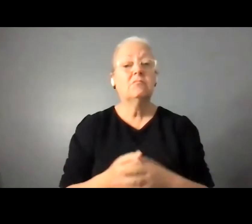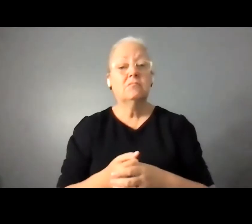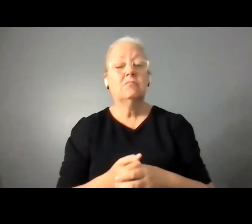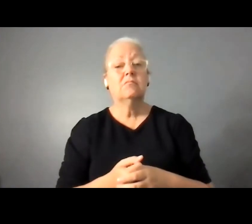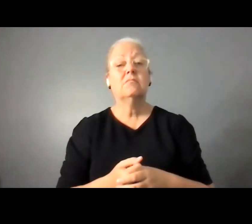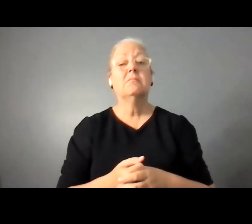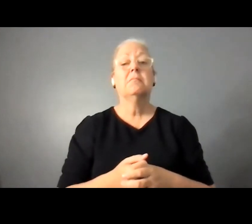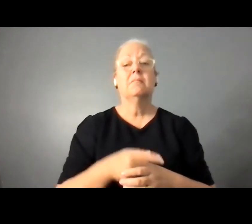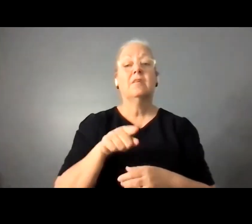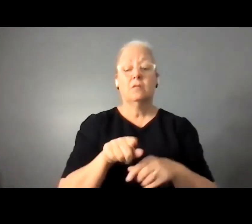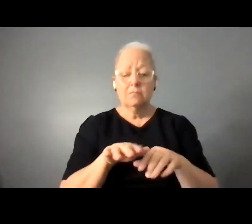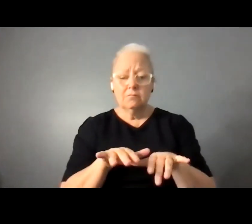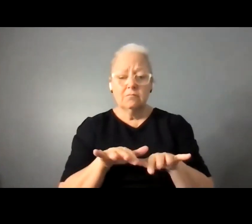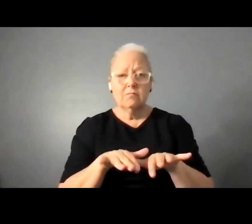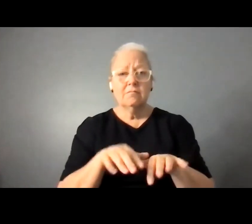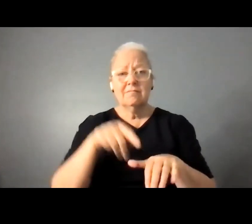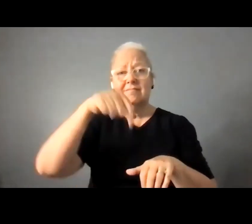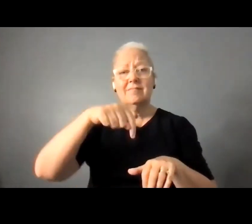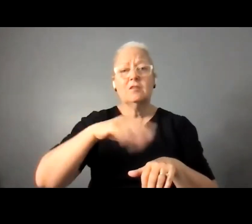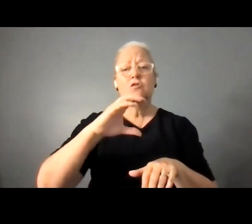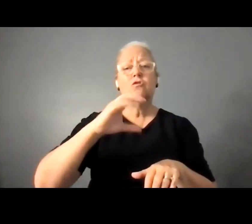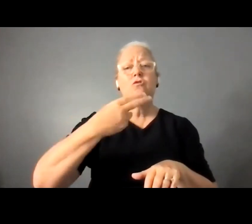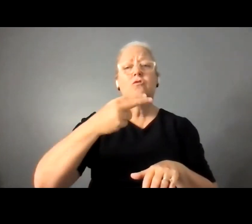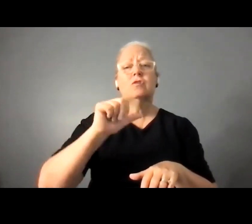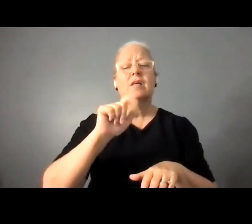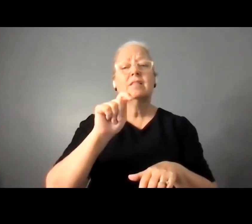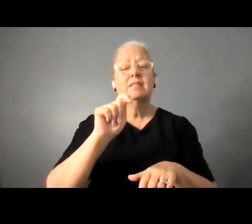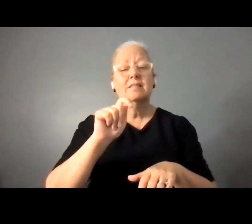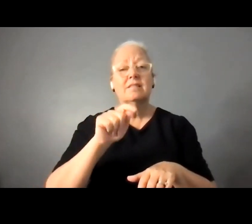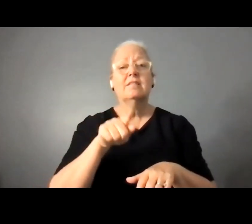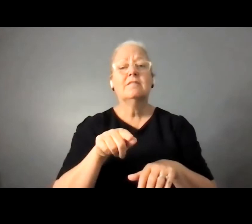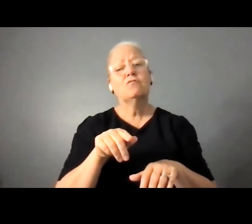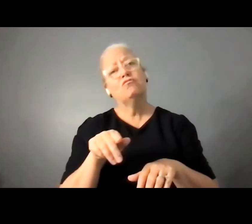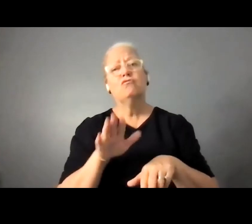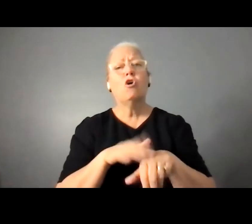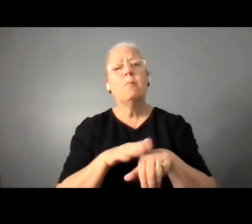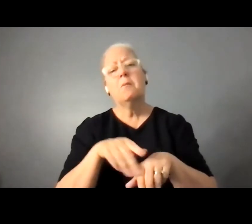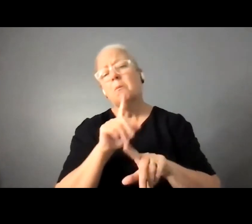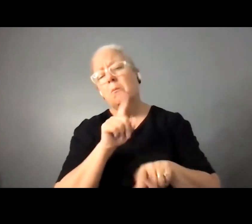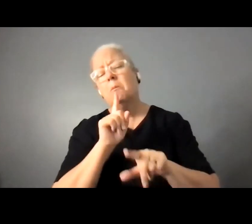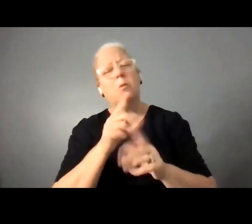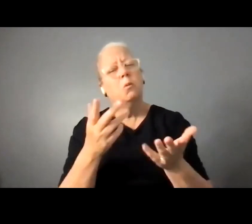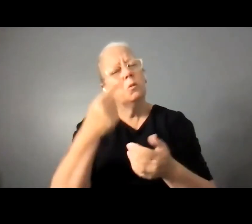We'd like to read your comments. And Milika, can you please tell us what do you think?